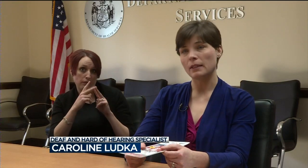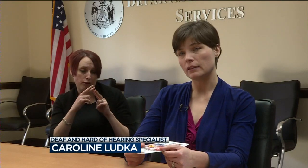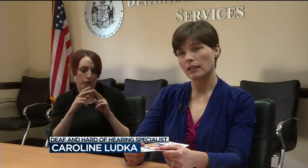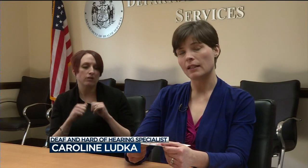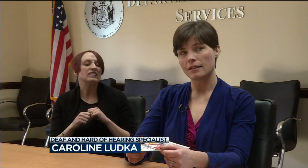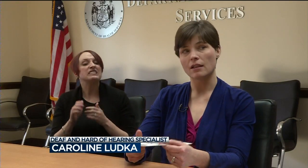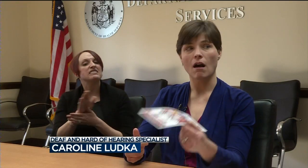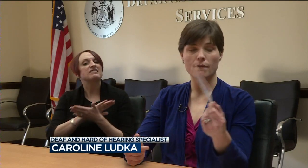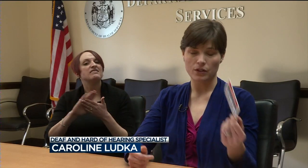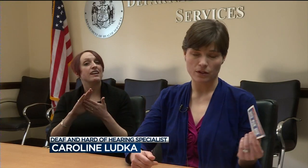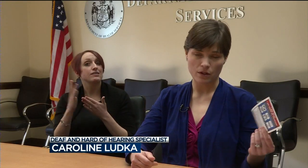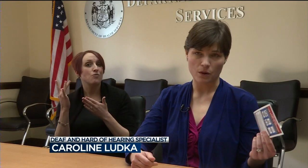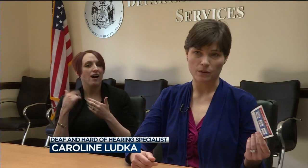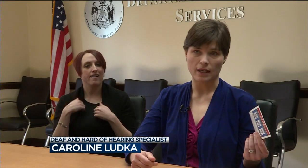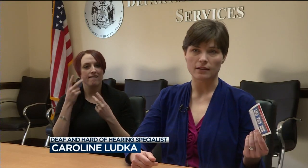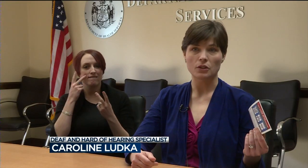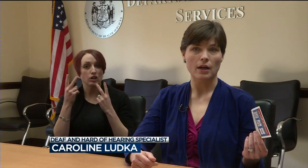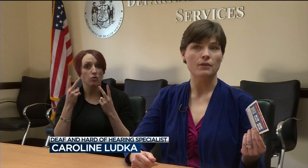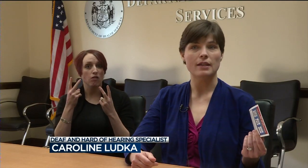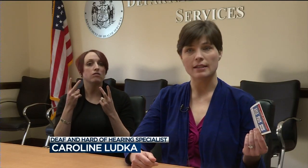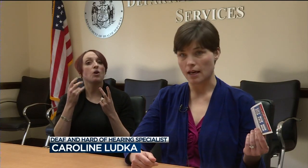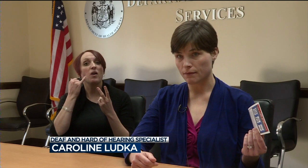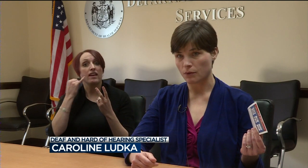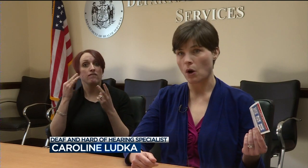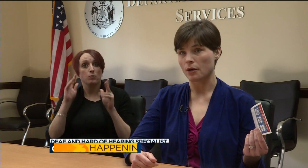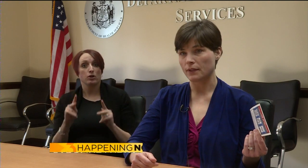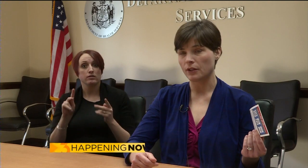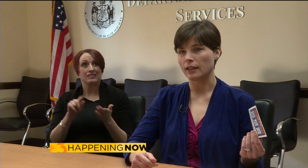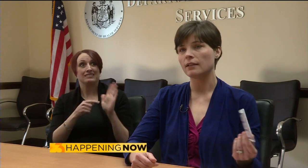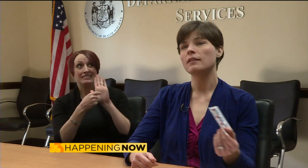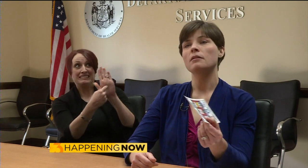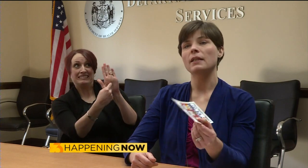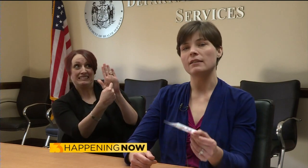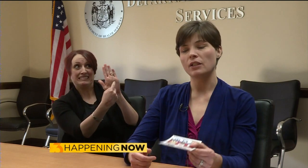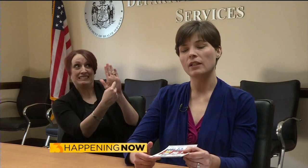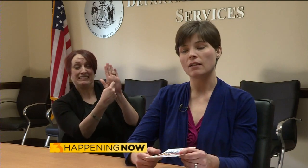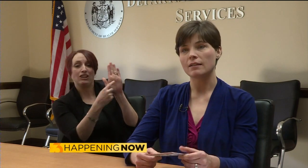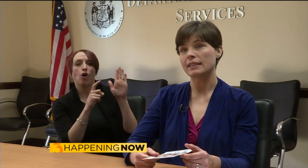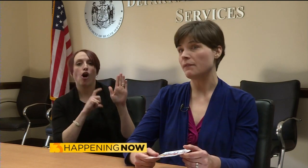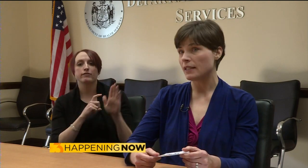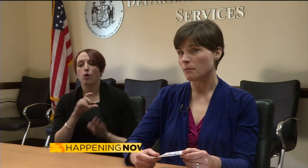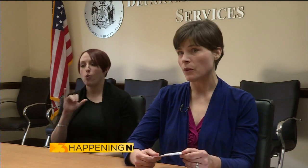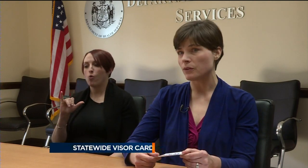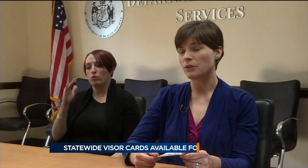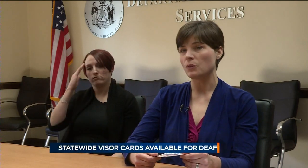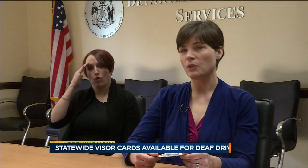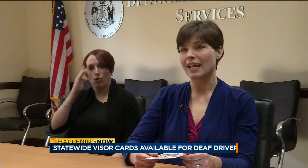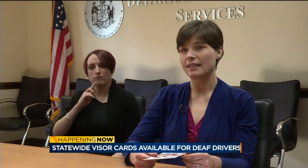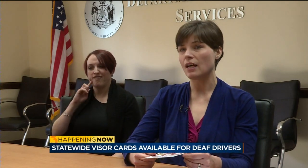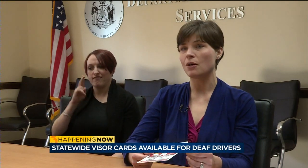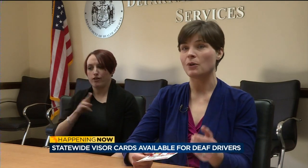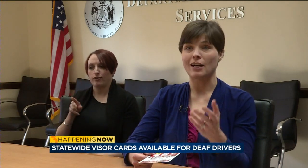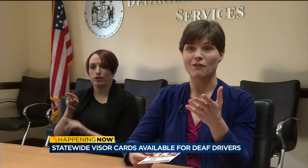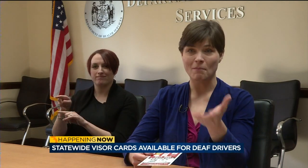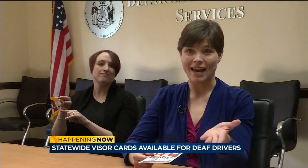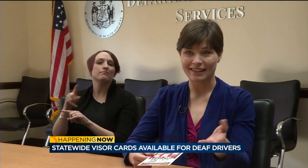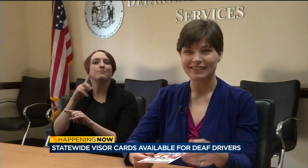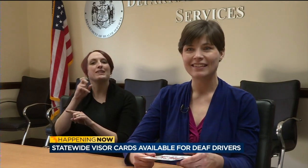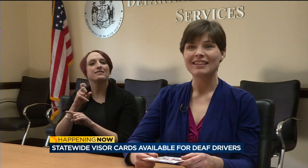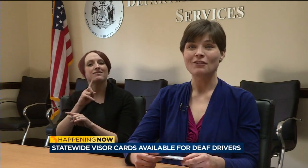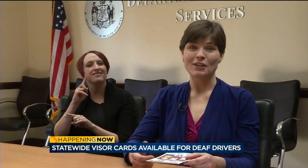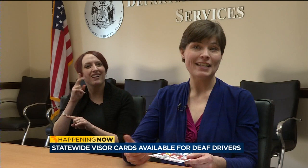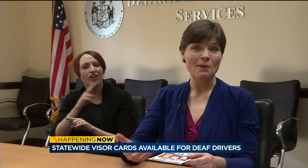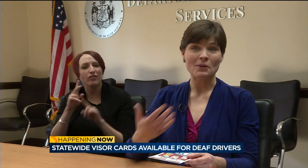It immediately lets the officer know that the driver is deaf or hard of hearing, because hearing loss is invisible, so you can't tell right off the